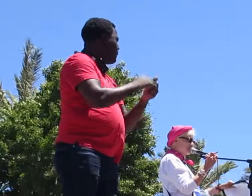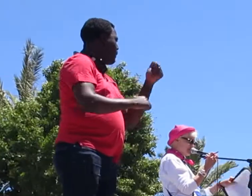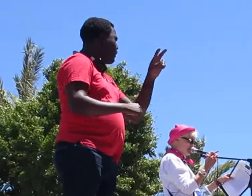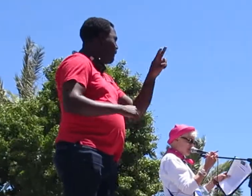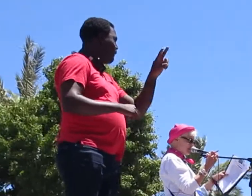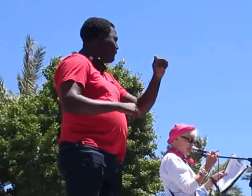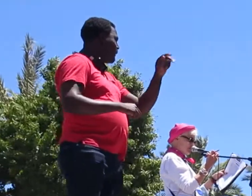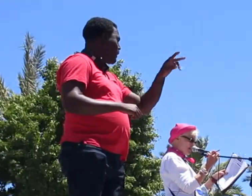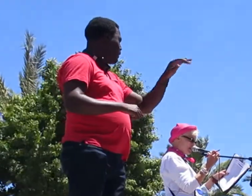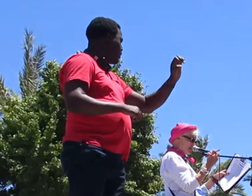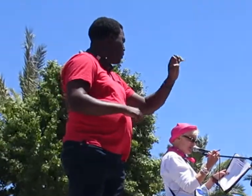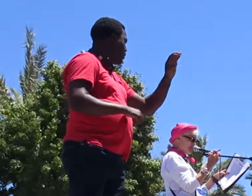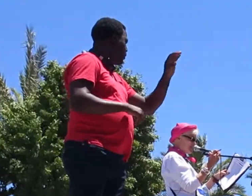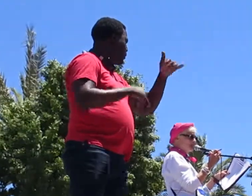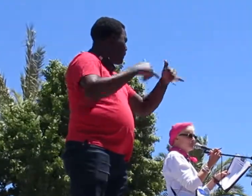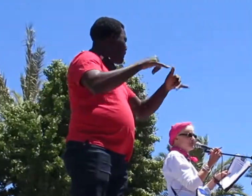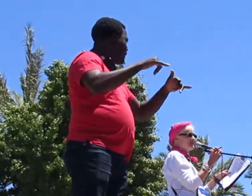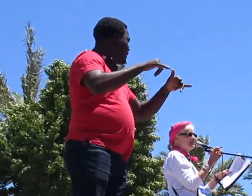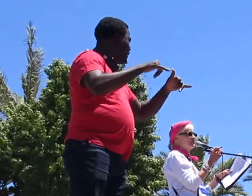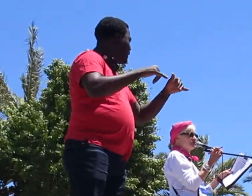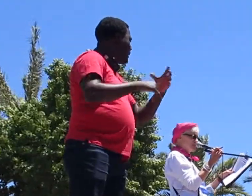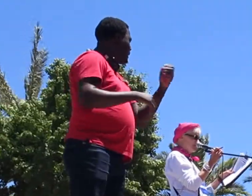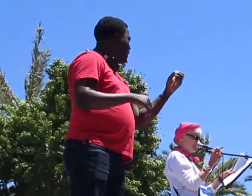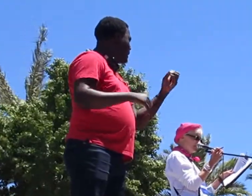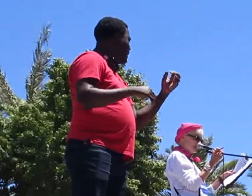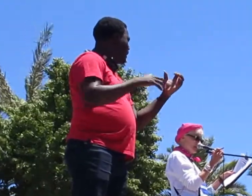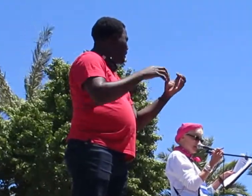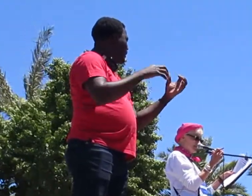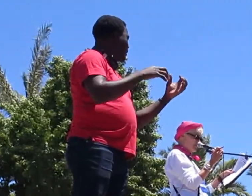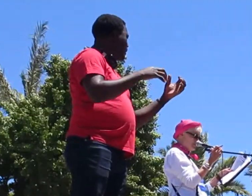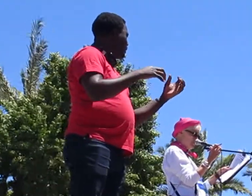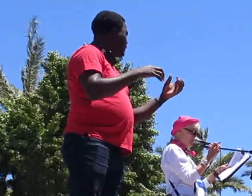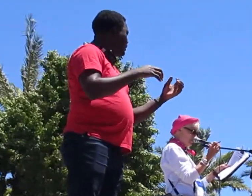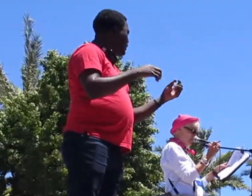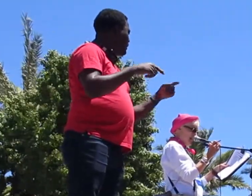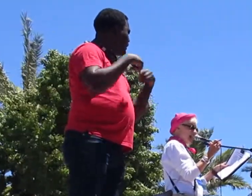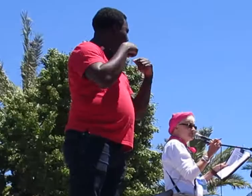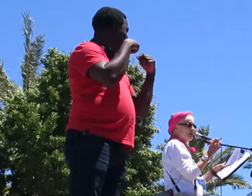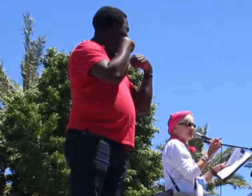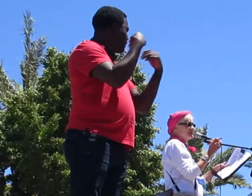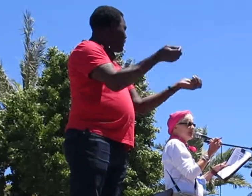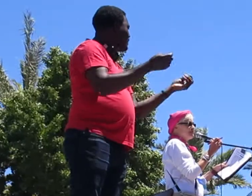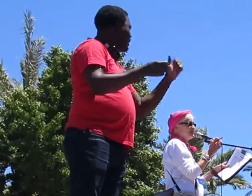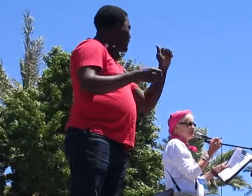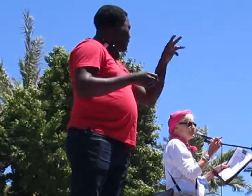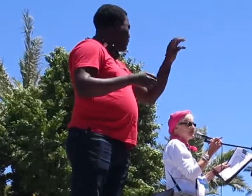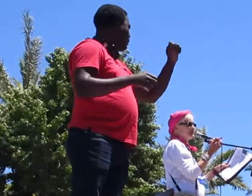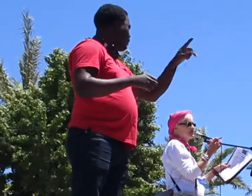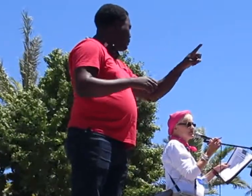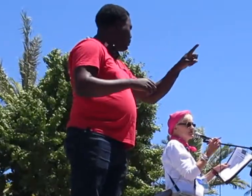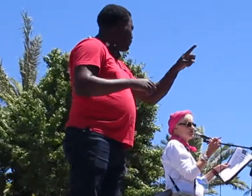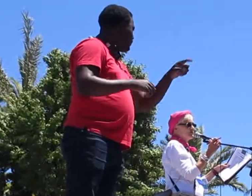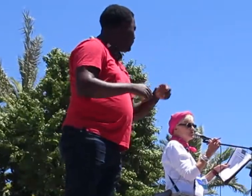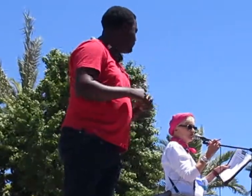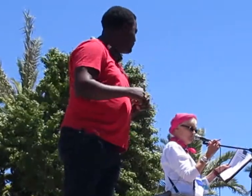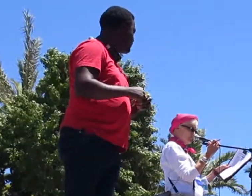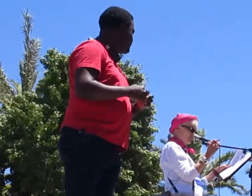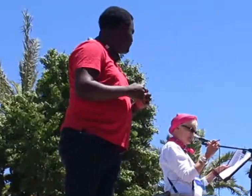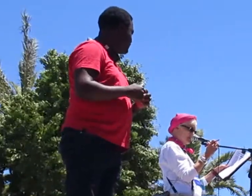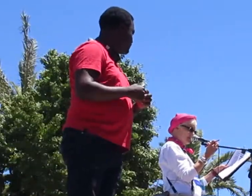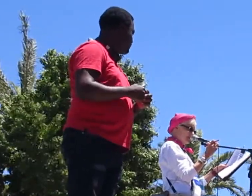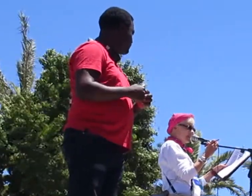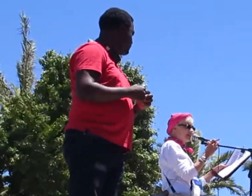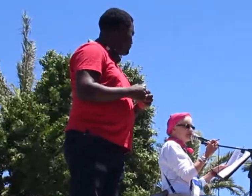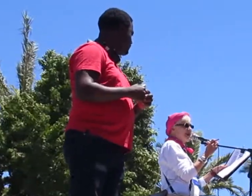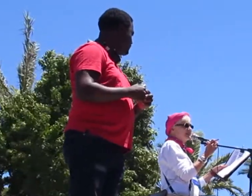the San Francisco Chronicle and received the prestigious Dean Goodman Choice Award, as well as San Francisco Critics Circle Choice